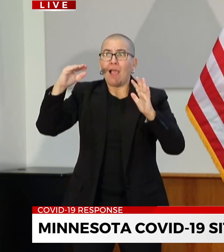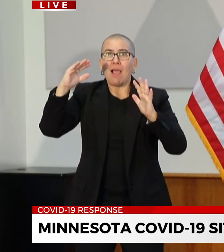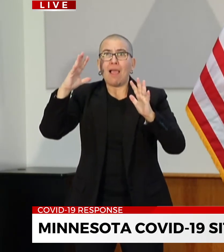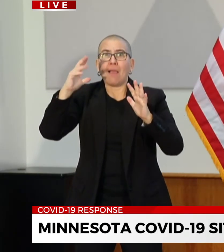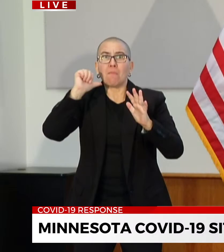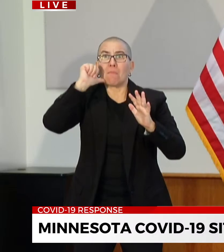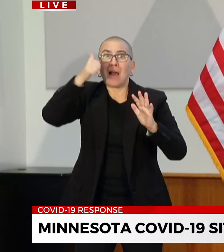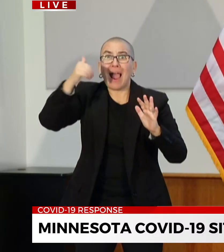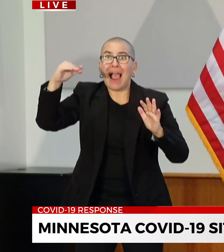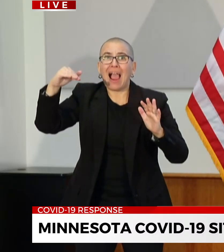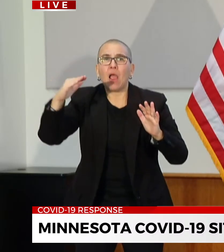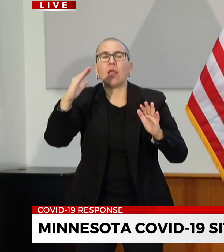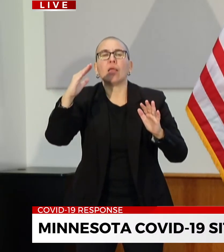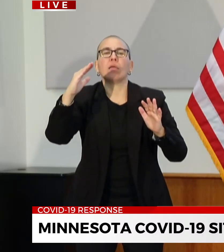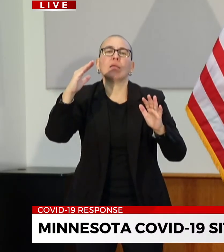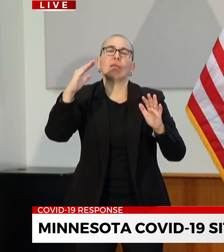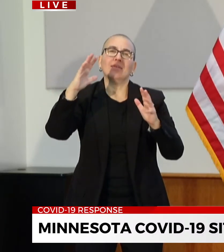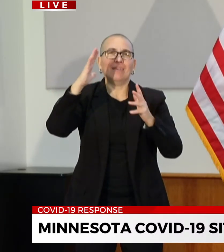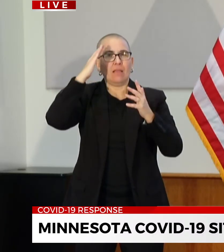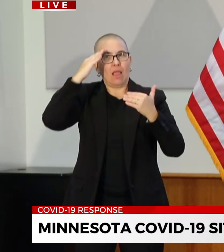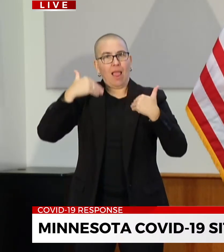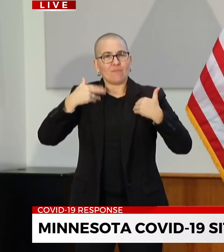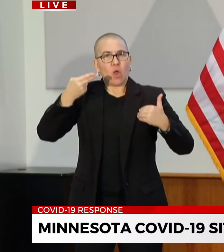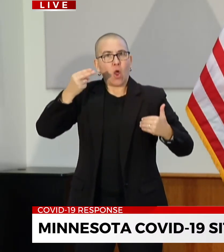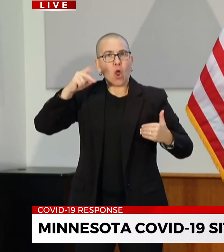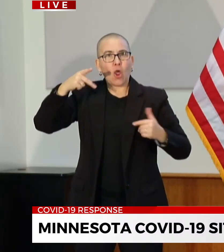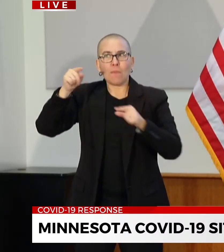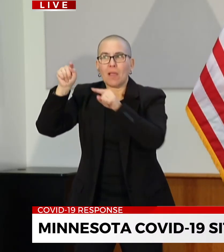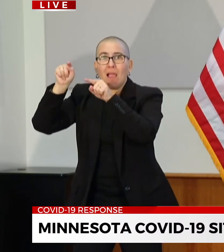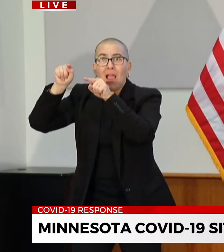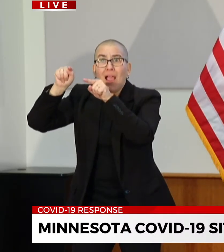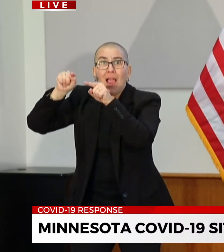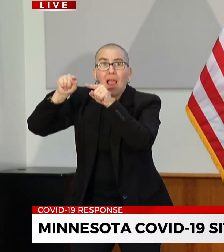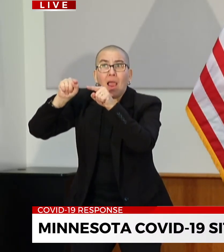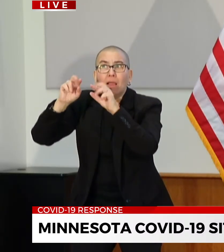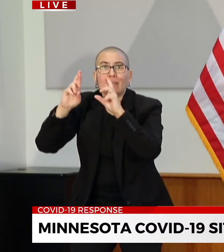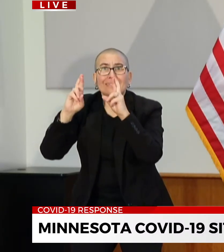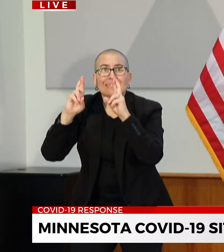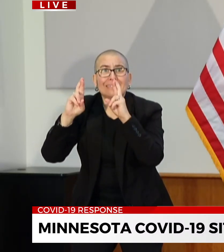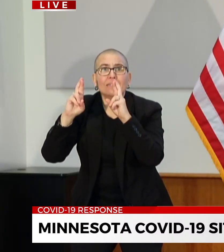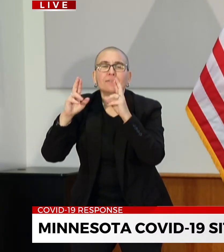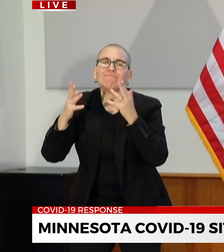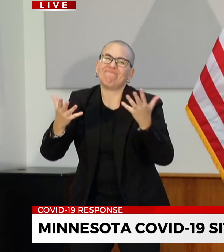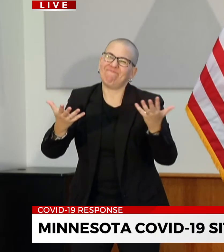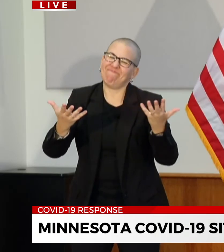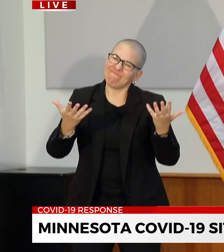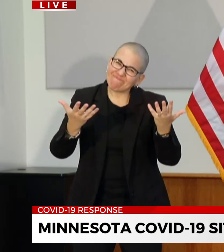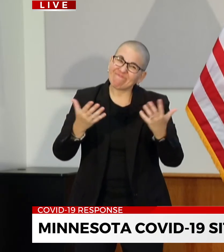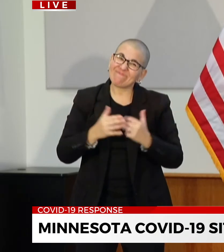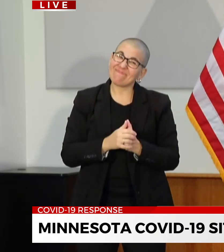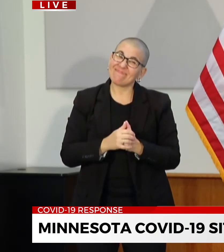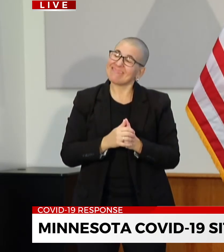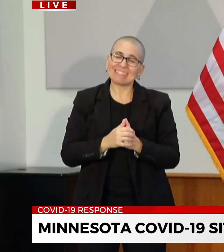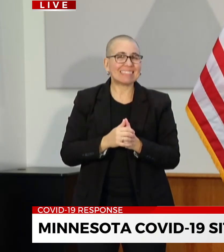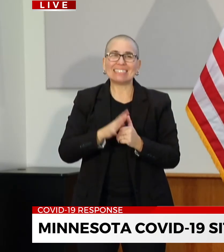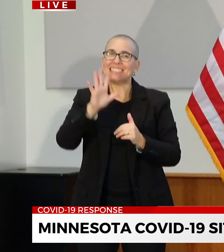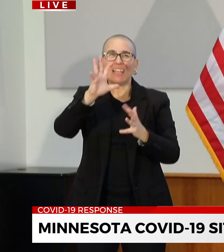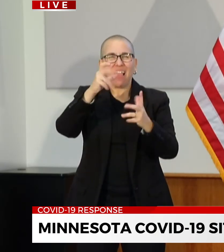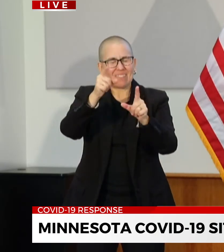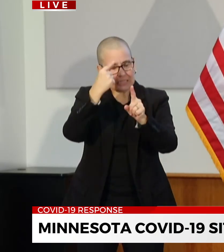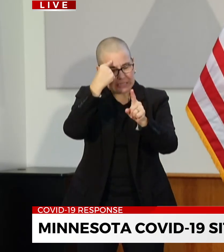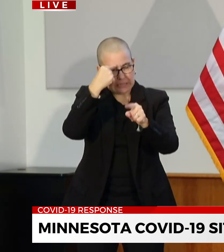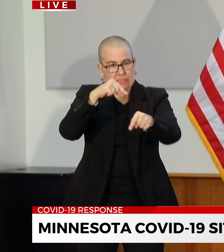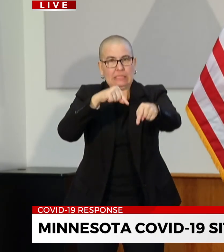when it feels like it's progress, and we're also eager to see that. But we do need to put everything in the context of the longer-term